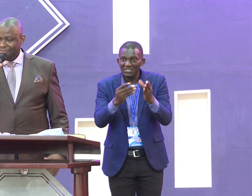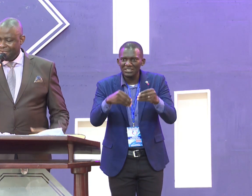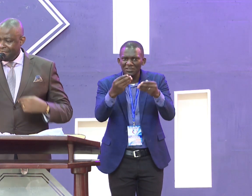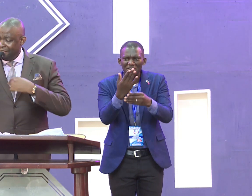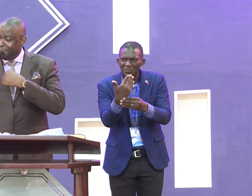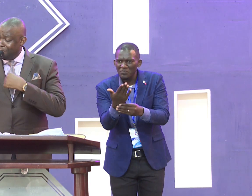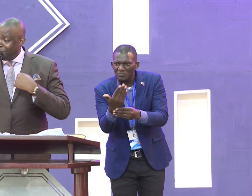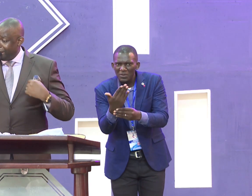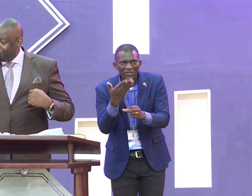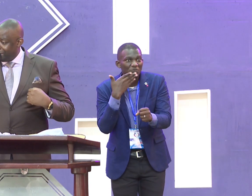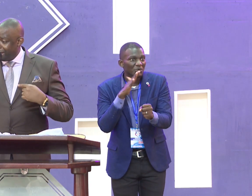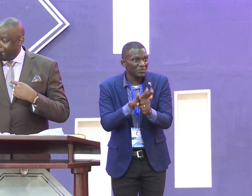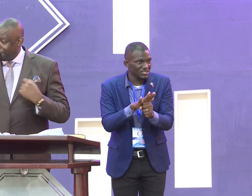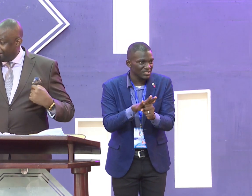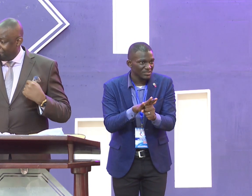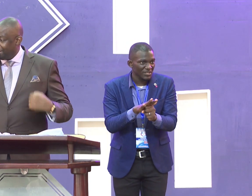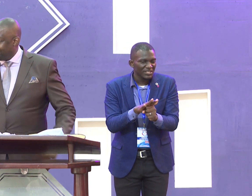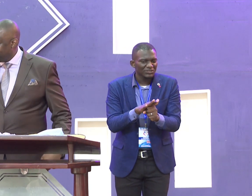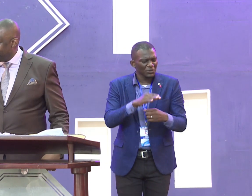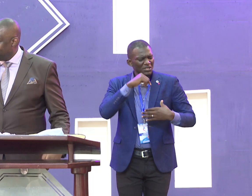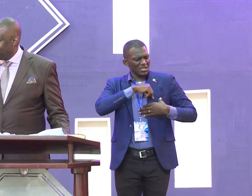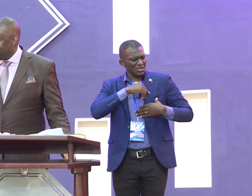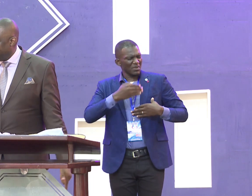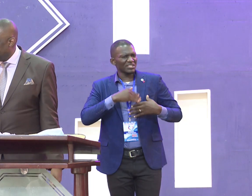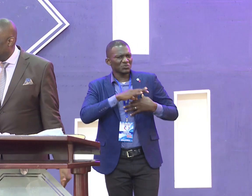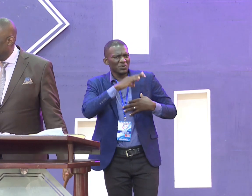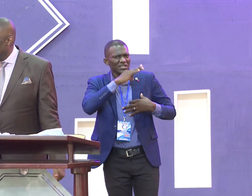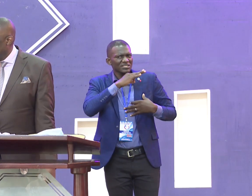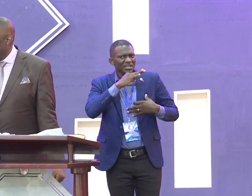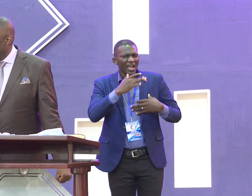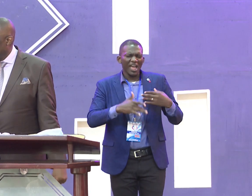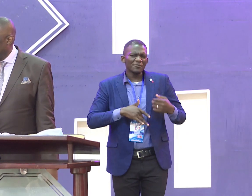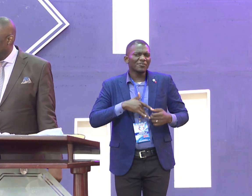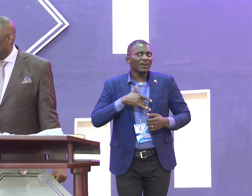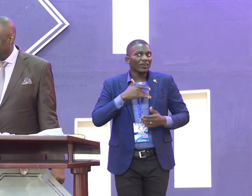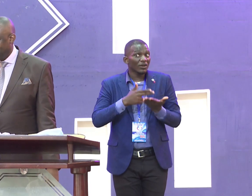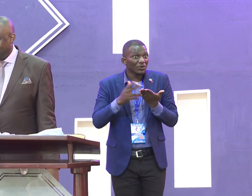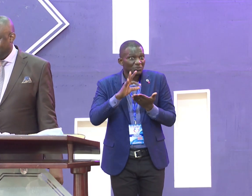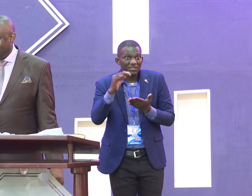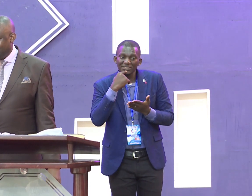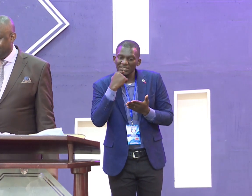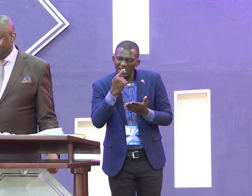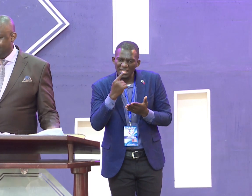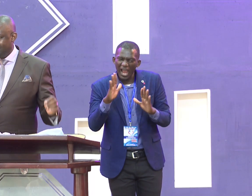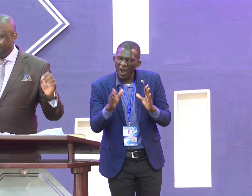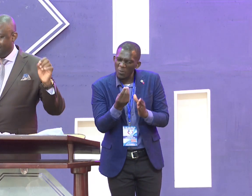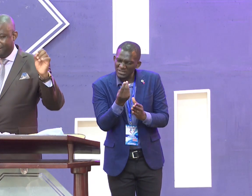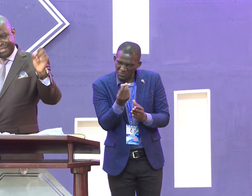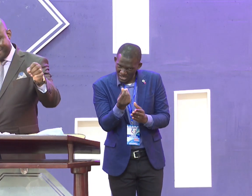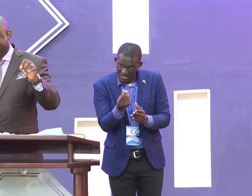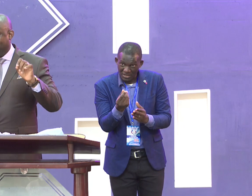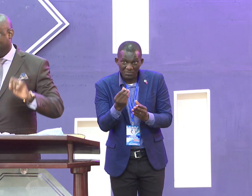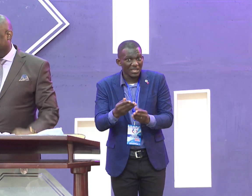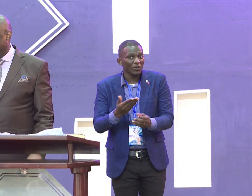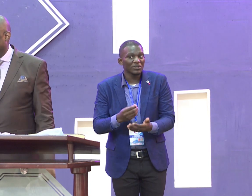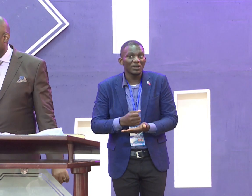cards for us to construct our church. And inside me, he spoke about a figure that I should commit.